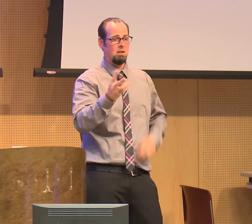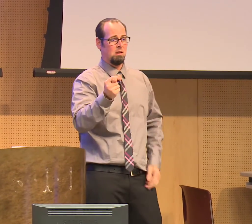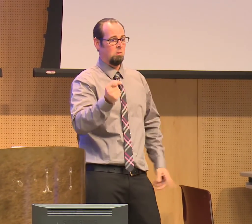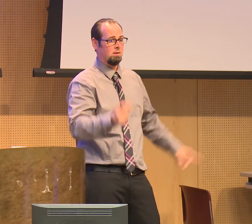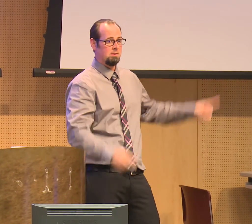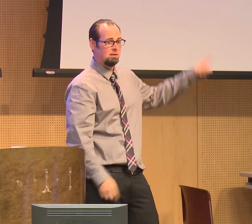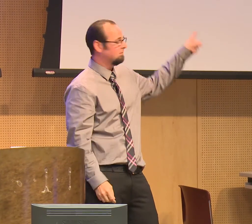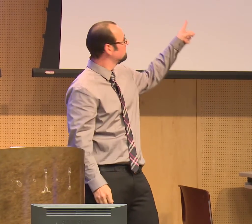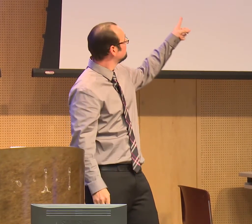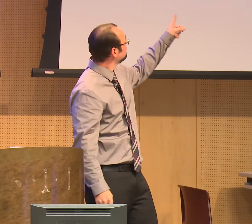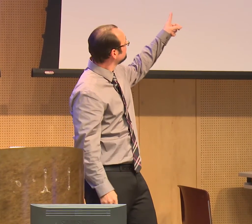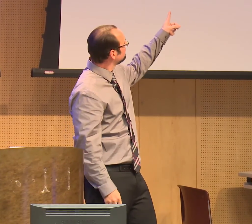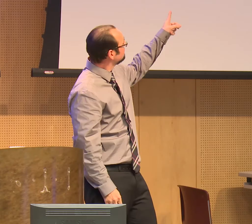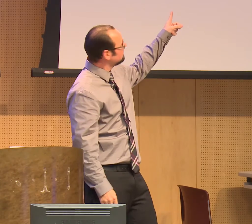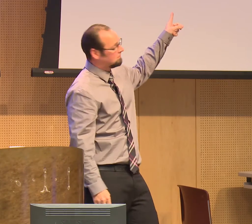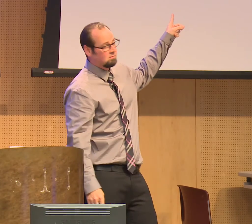Don't give up on your dreams.